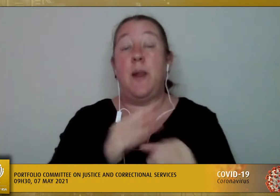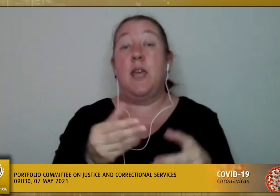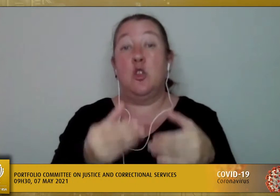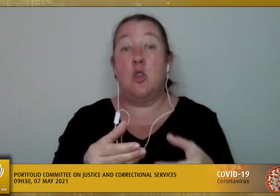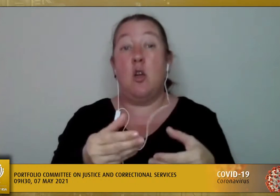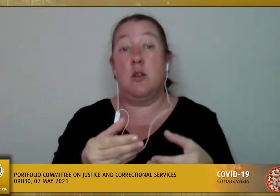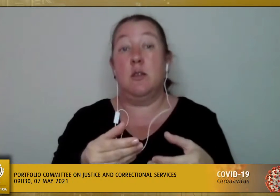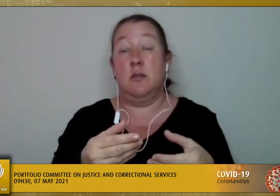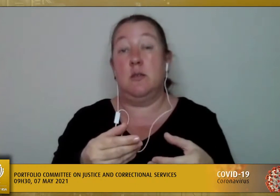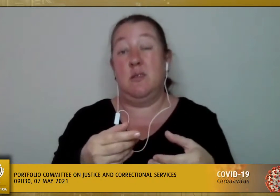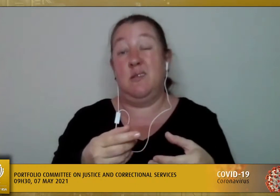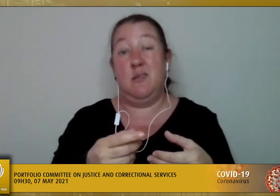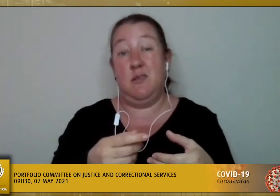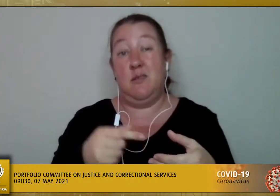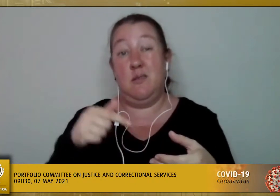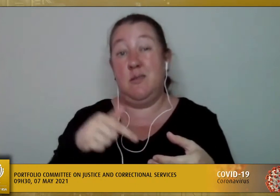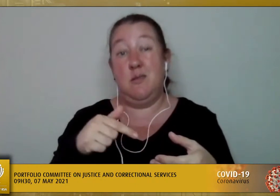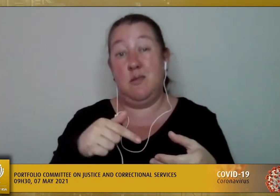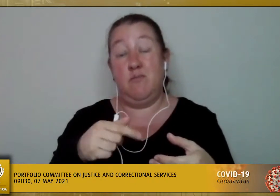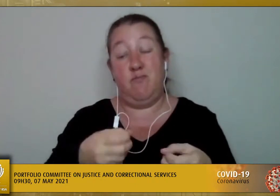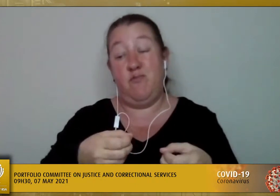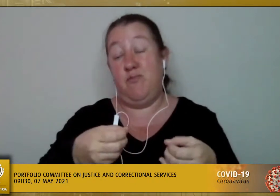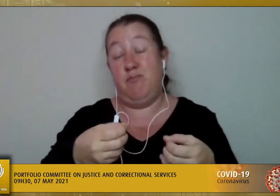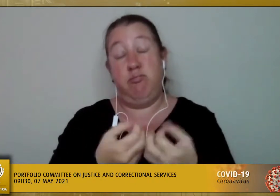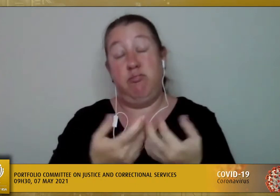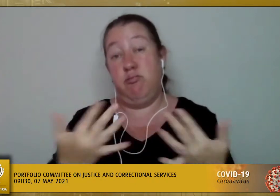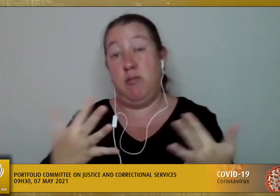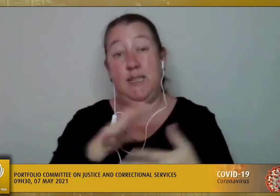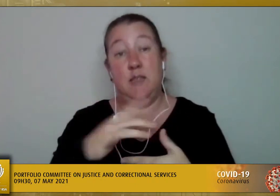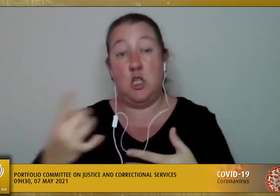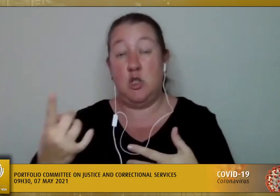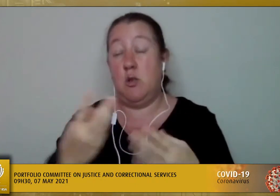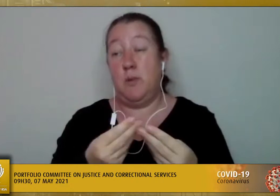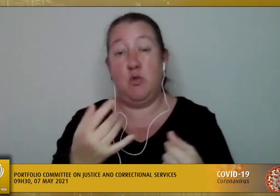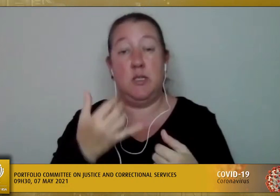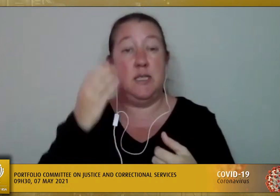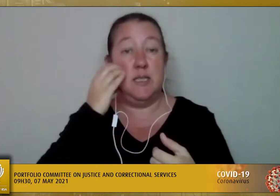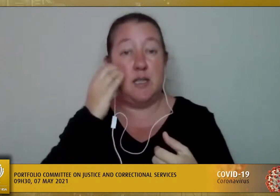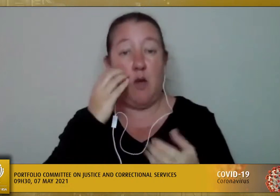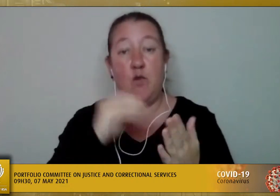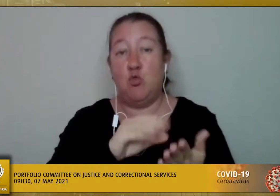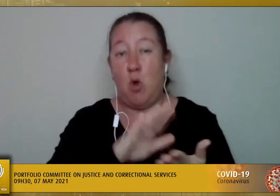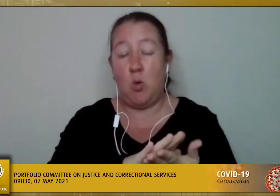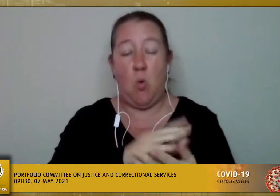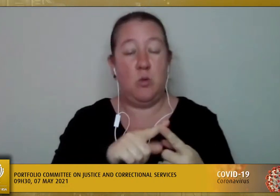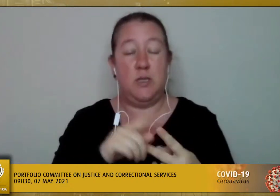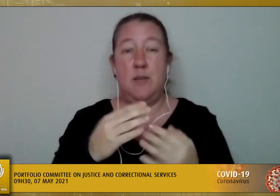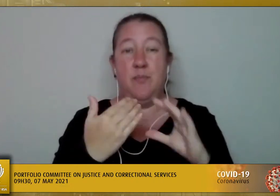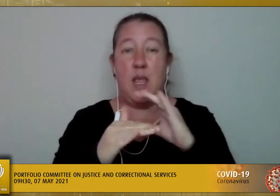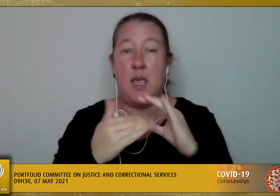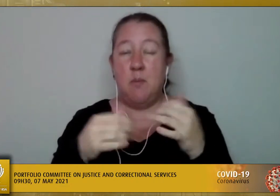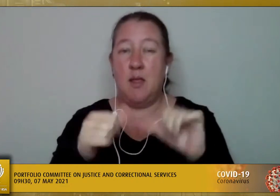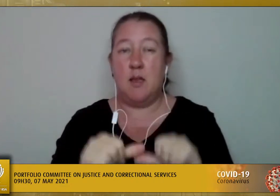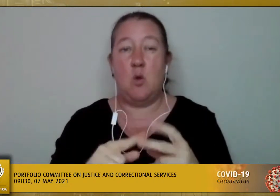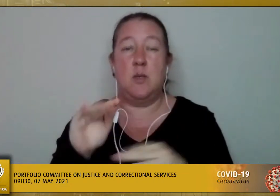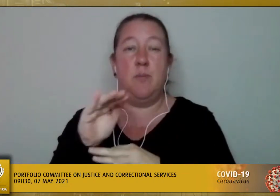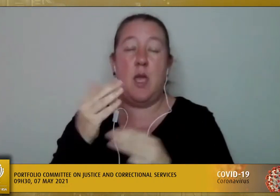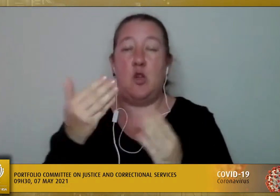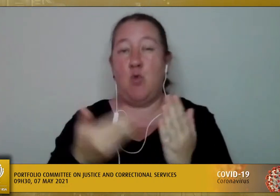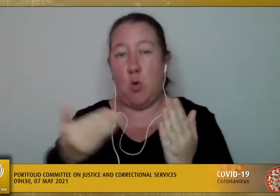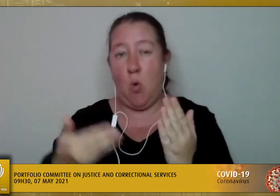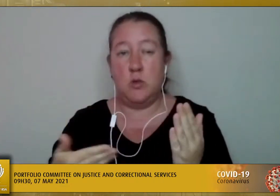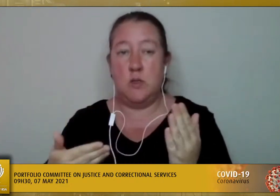consist of VAR sets of of digital material cell phone records email accounts the um bank records